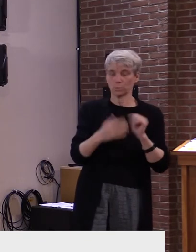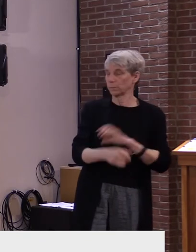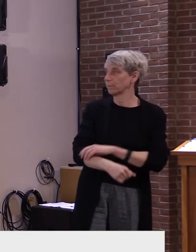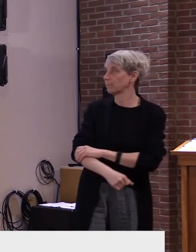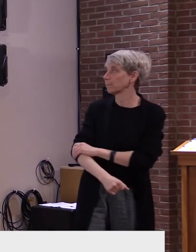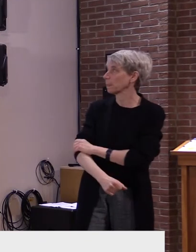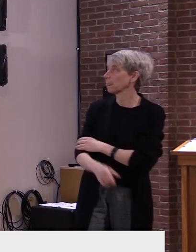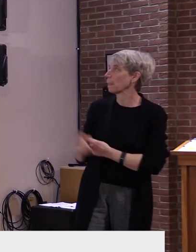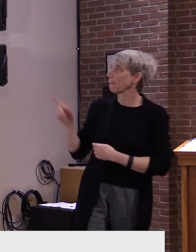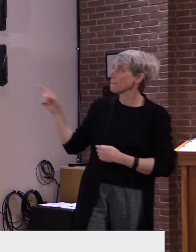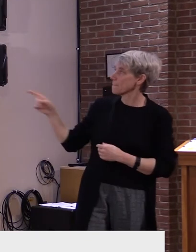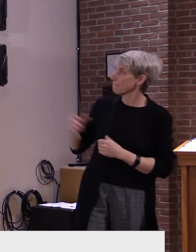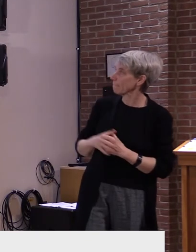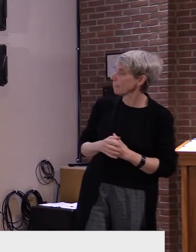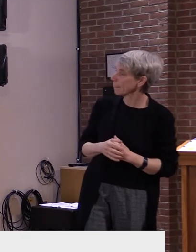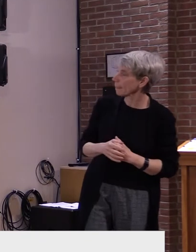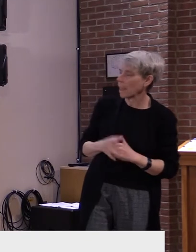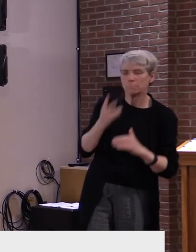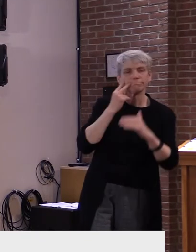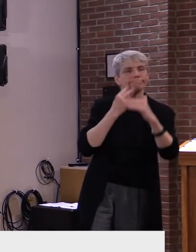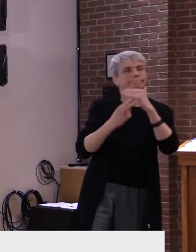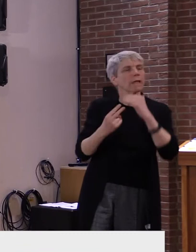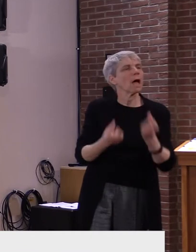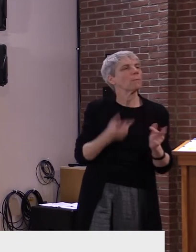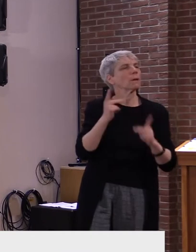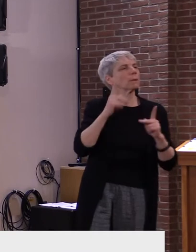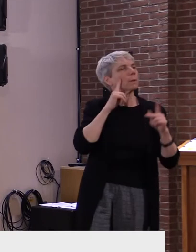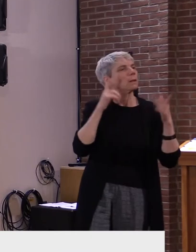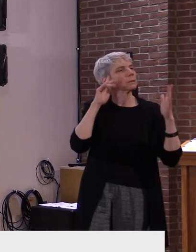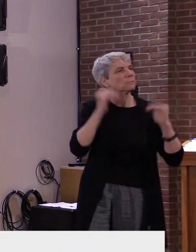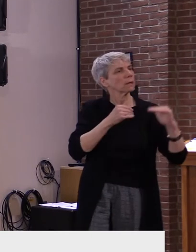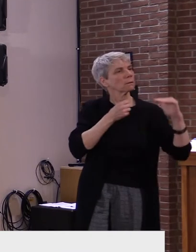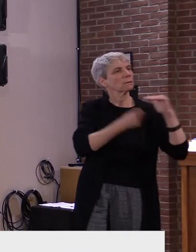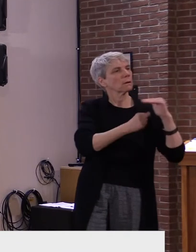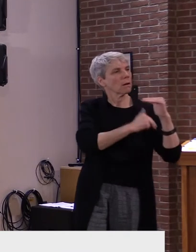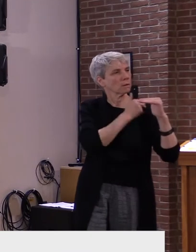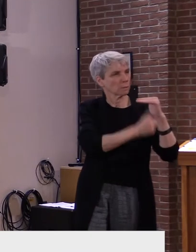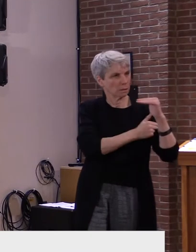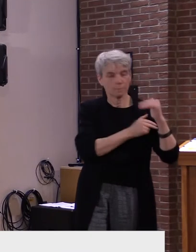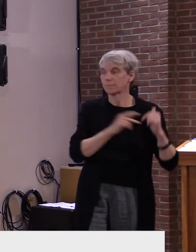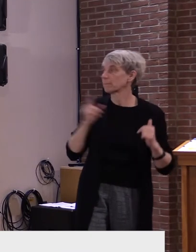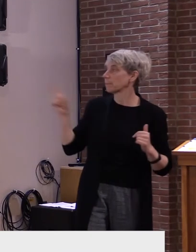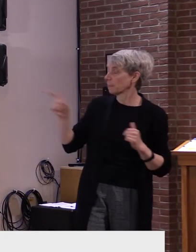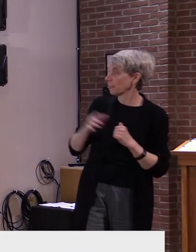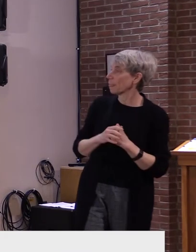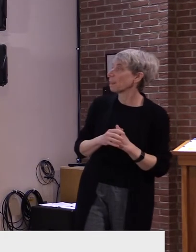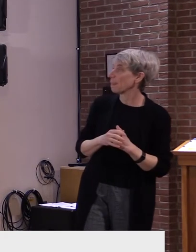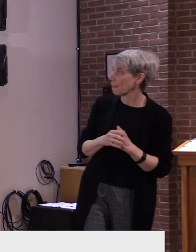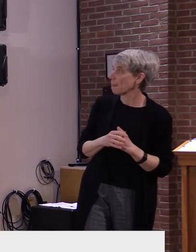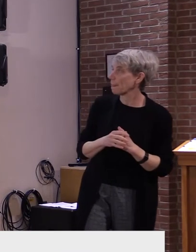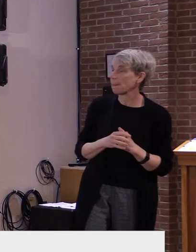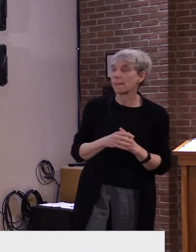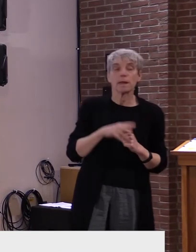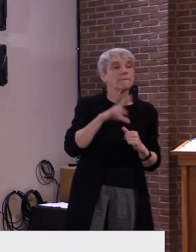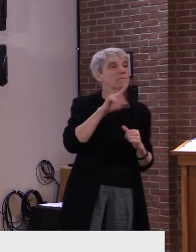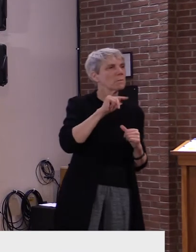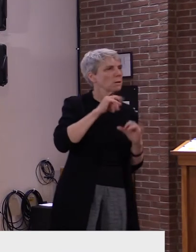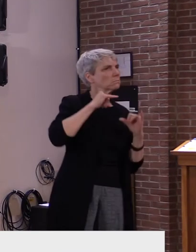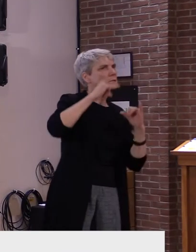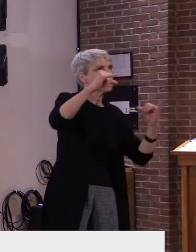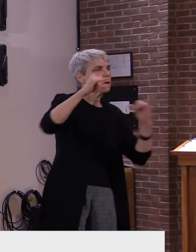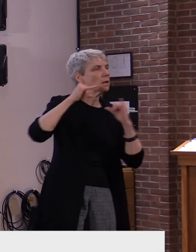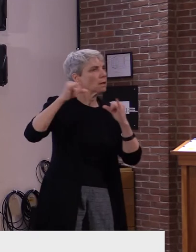hospitalization data this is specific to vermont we have like the national data seen a trend and a slight uptick in our